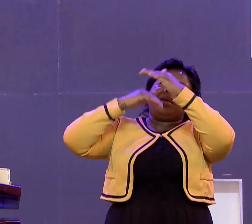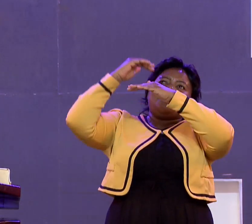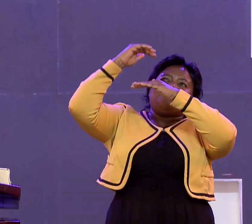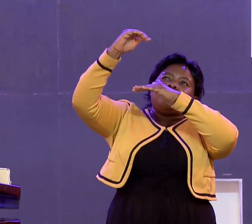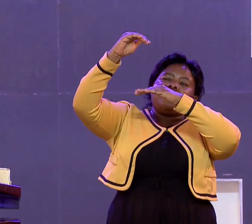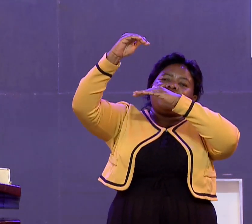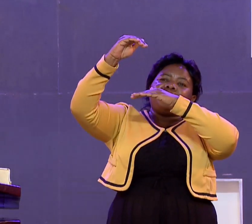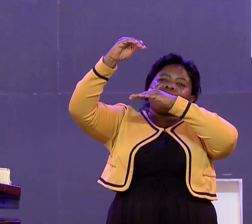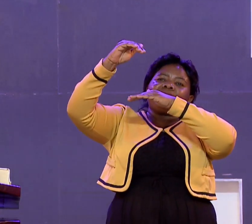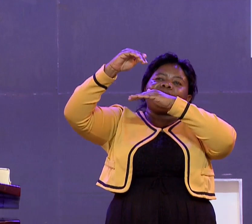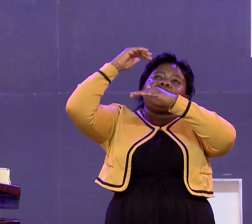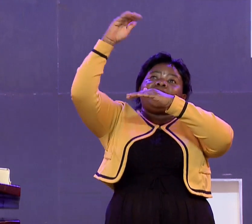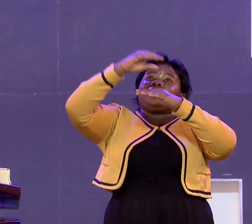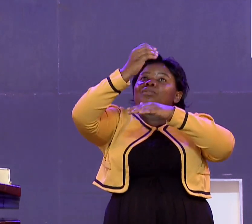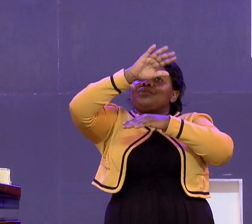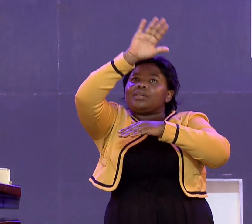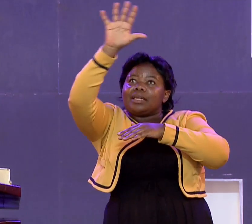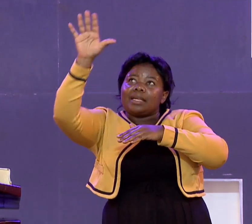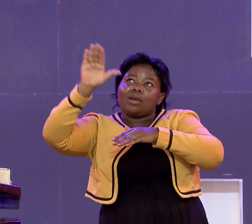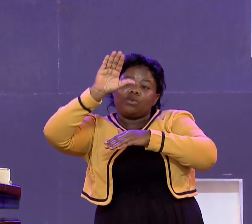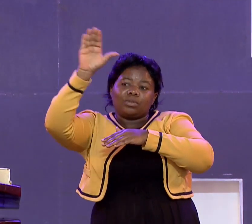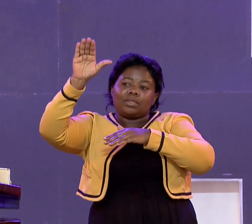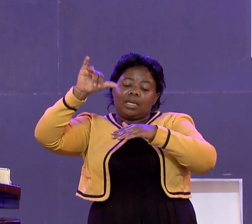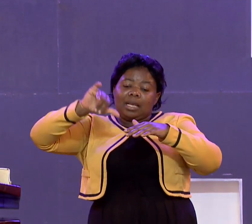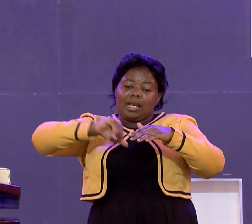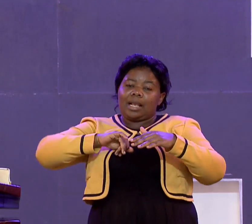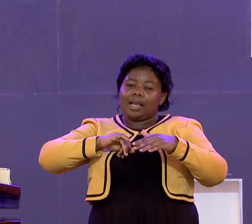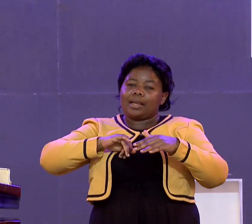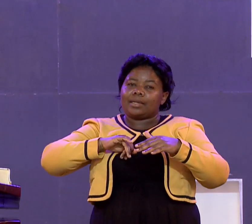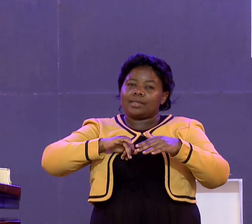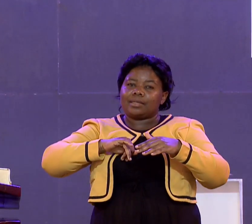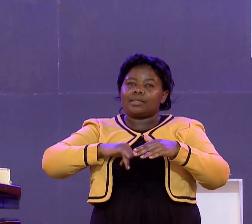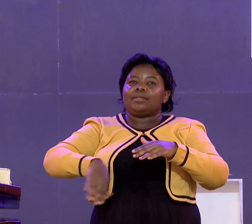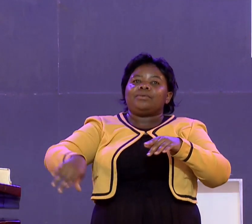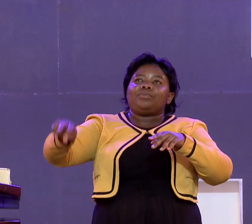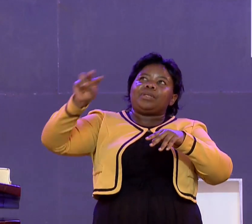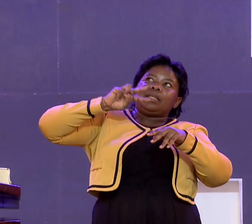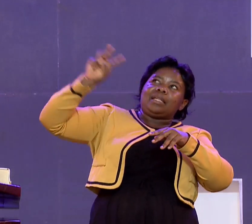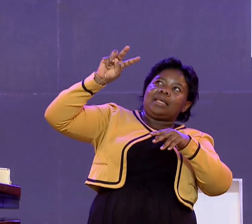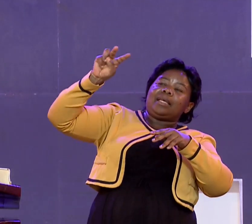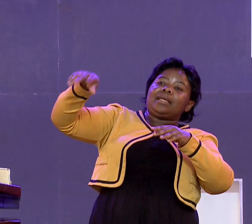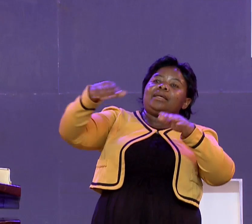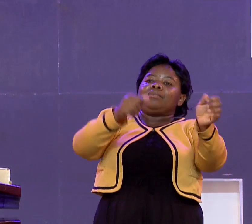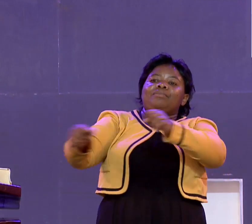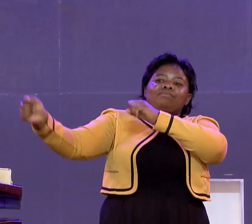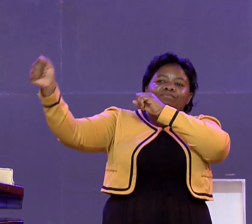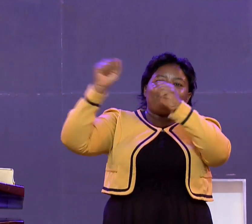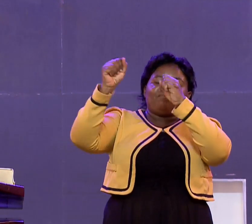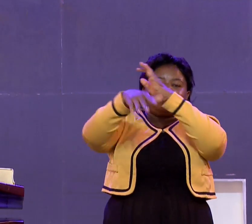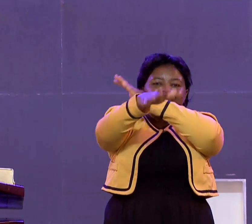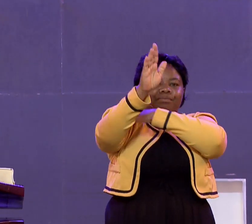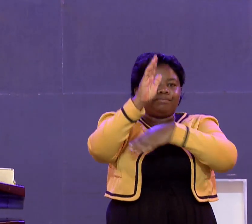highest of the clouds. I will like the most high. I will be like the most